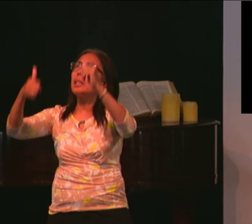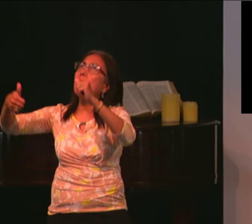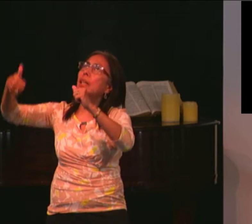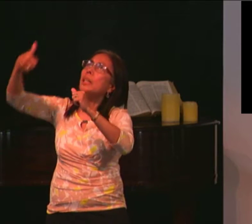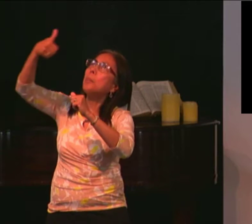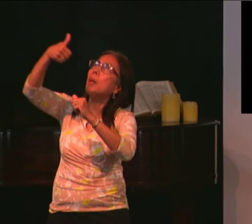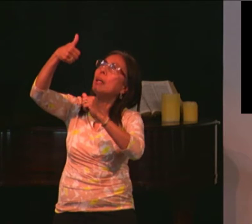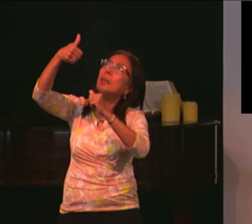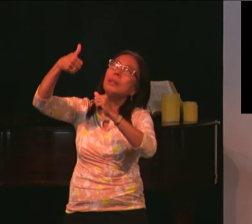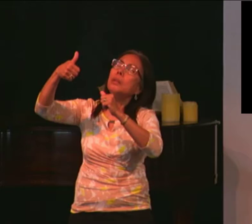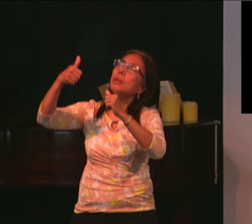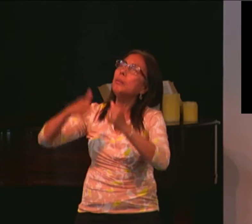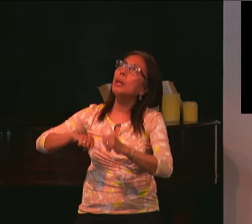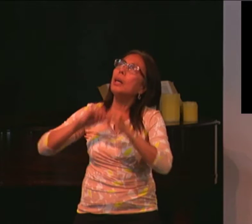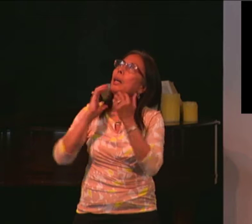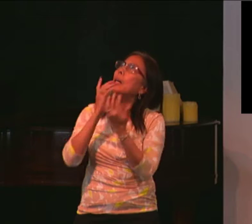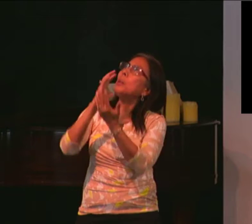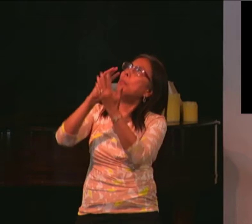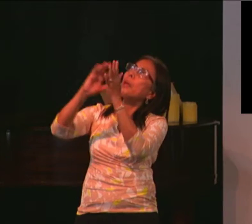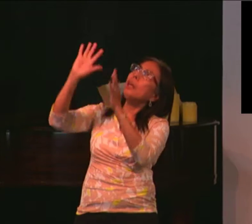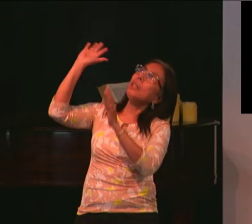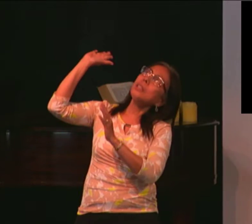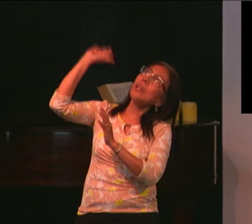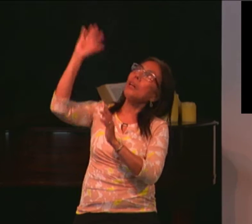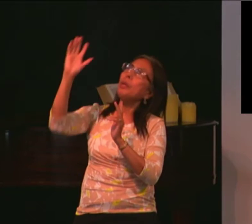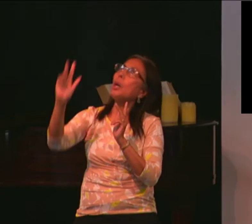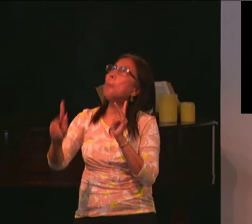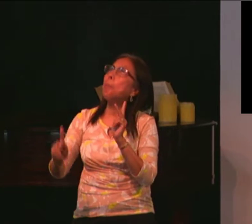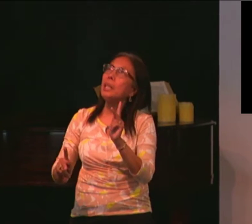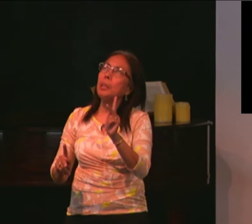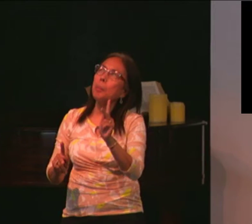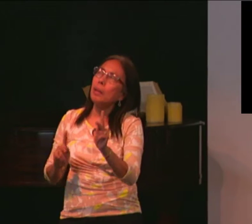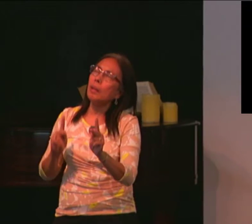exalted above the praise of your